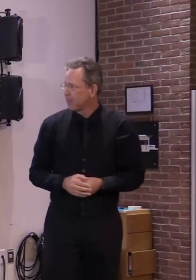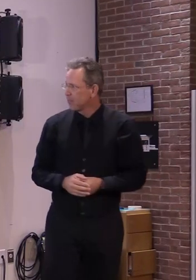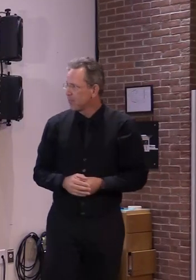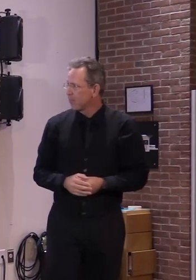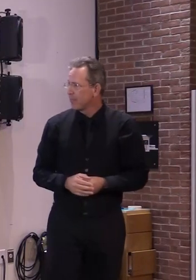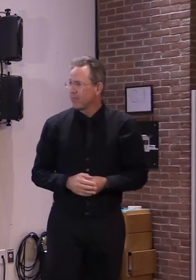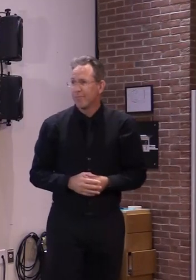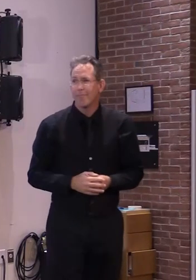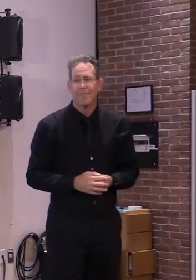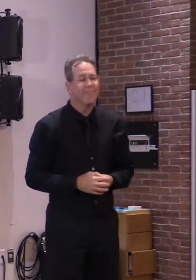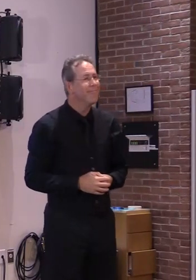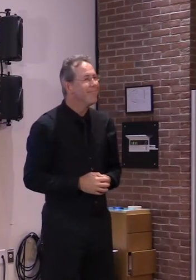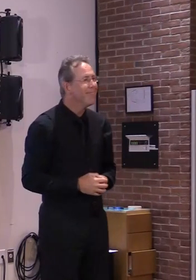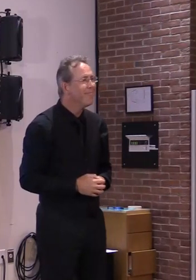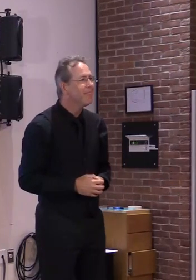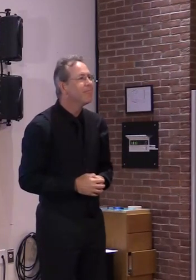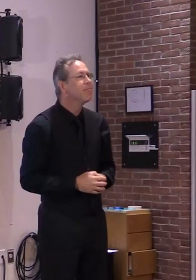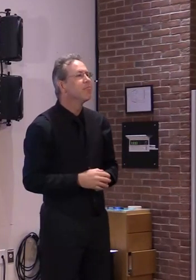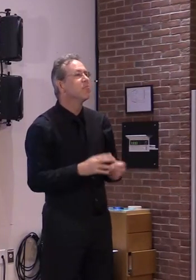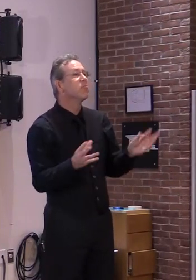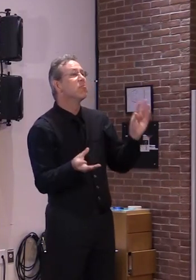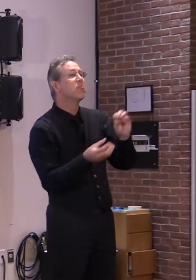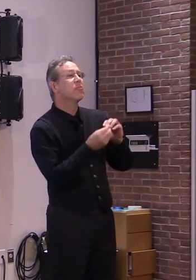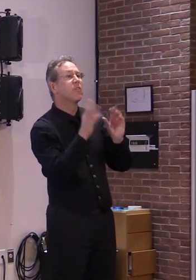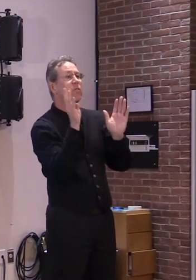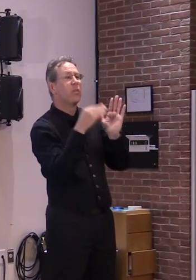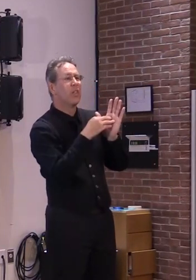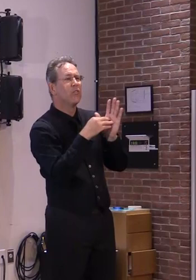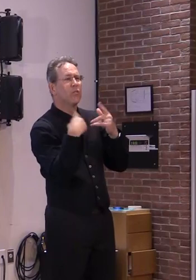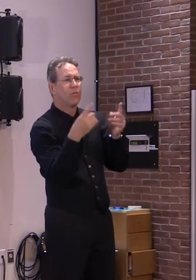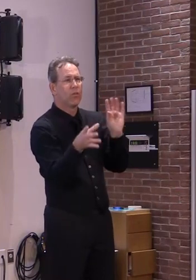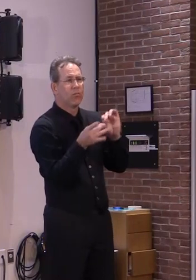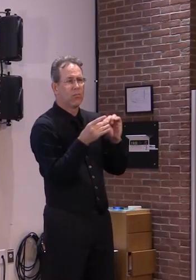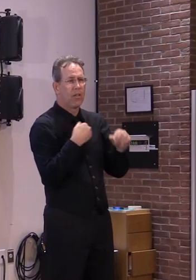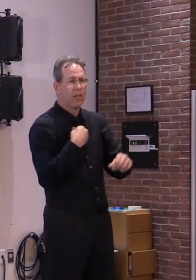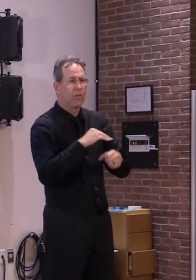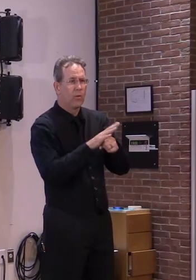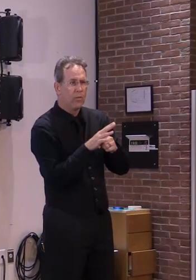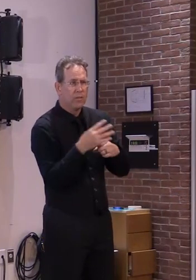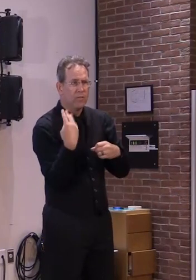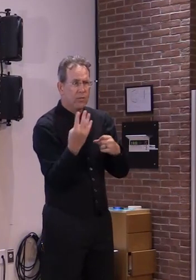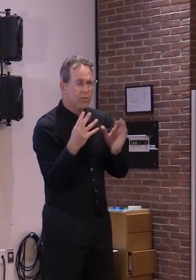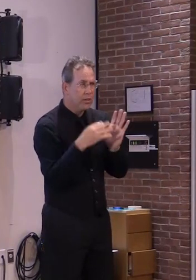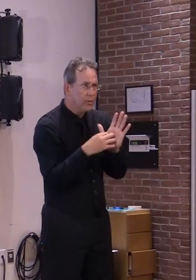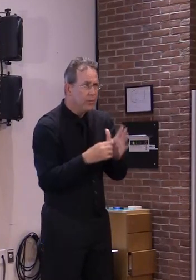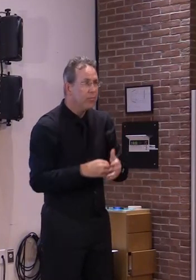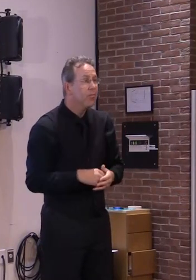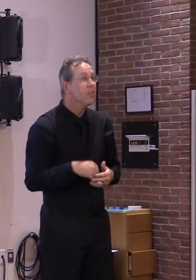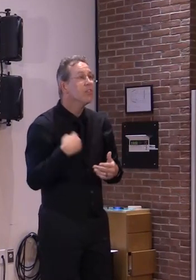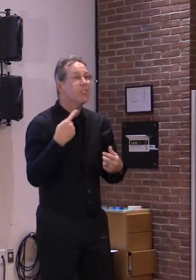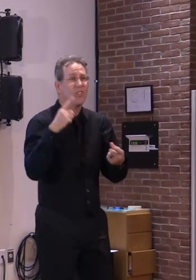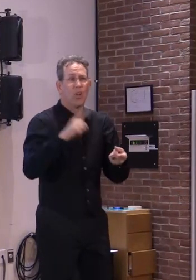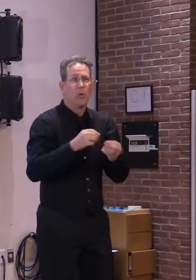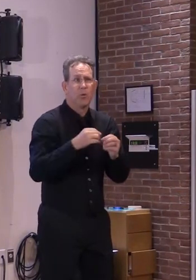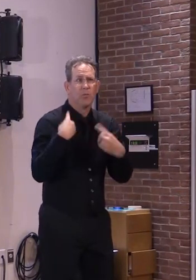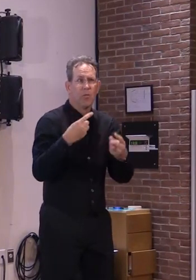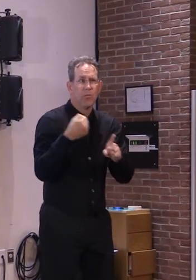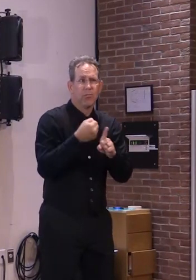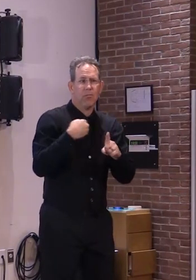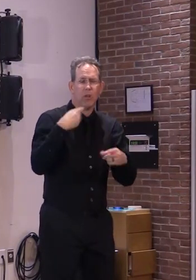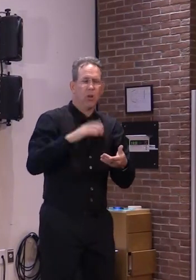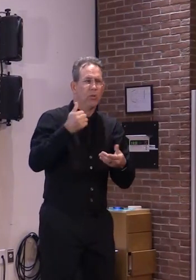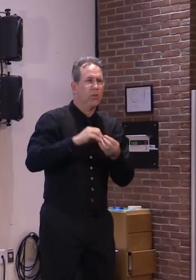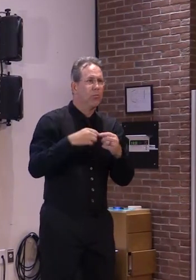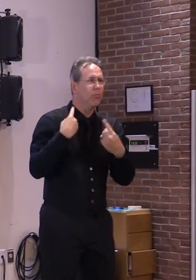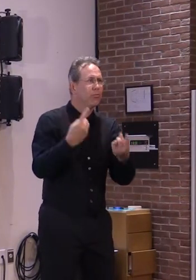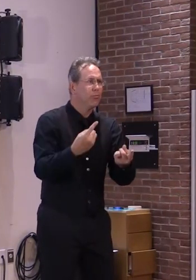region, and once again is the lowest number we've seen since the start of the pandemic. And we've continued to closely track the